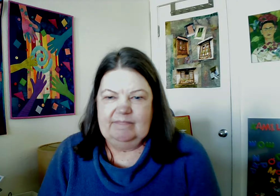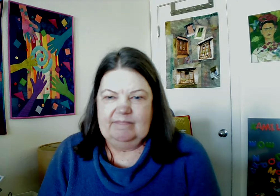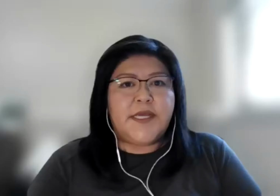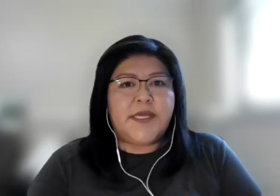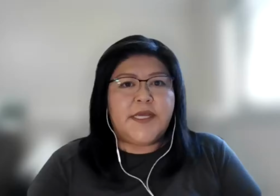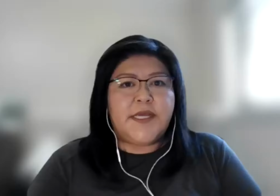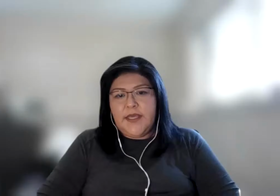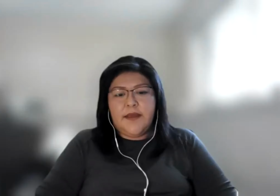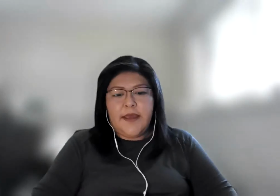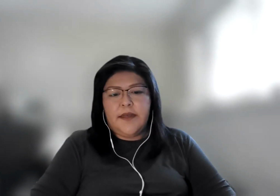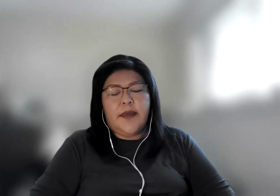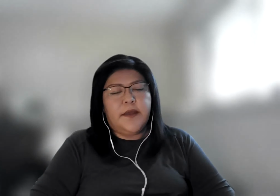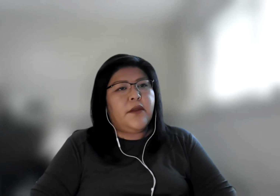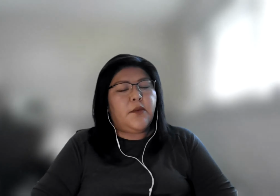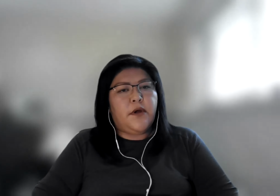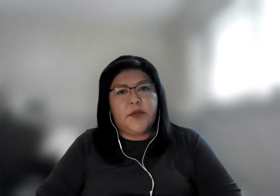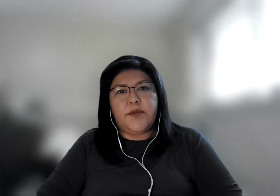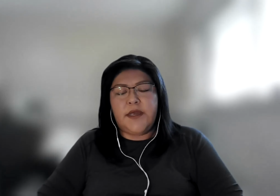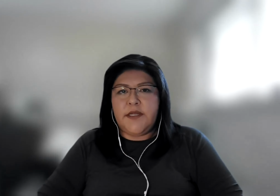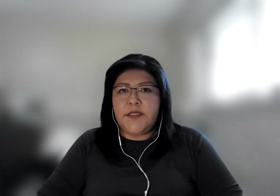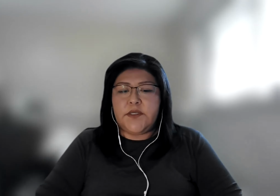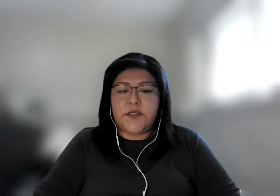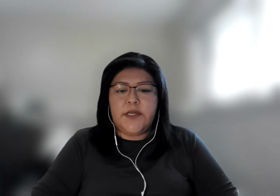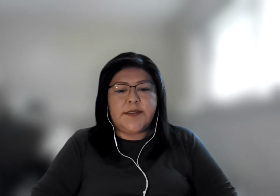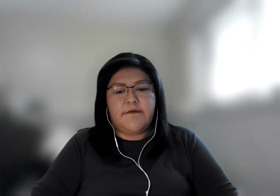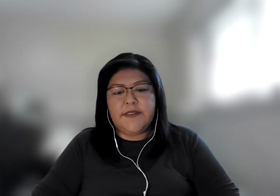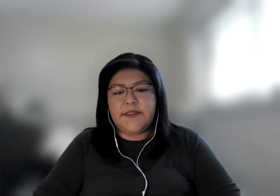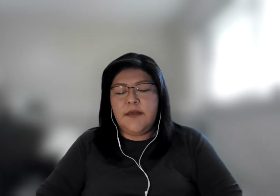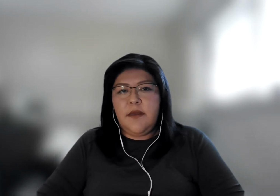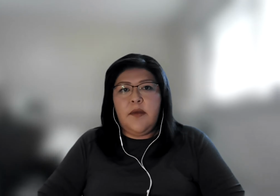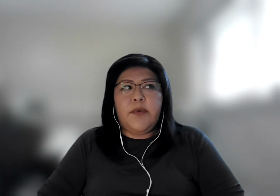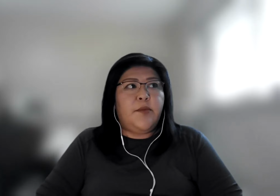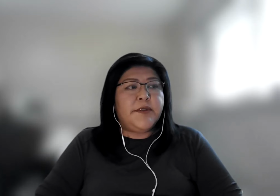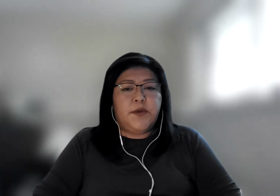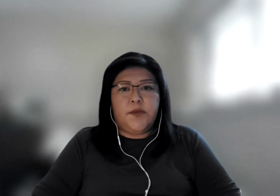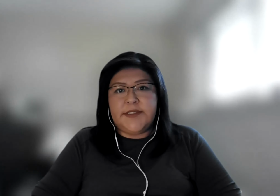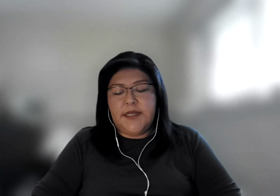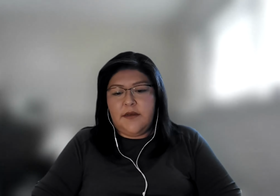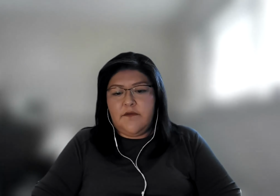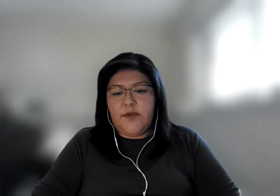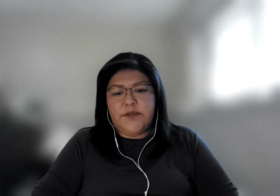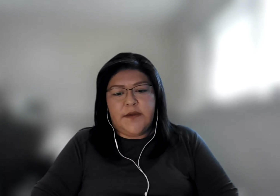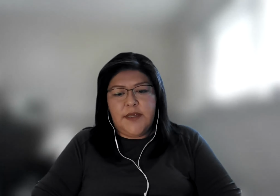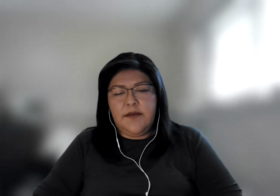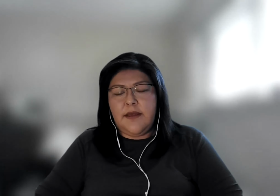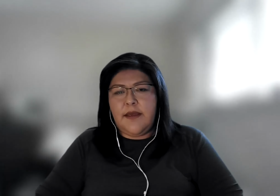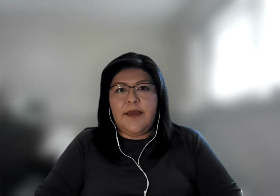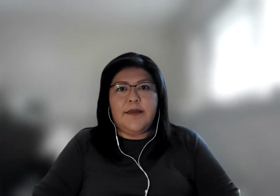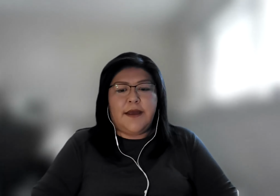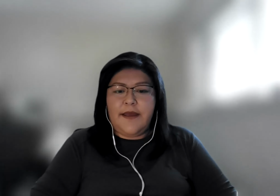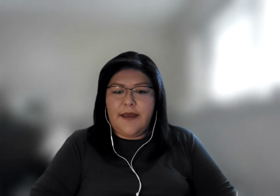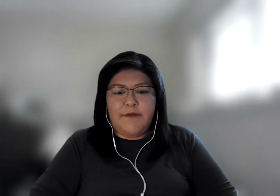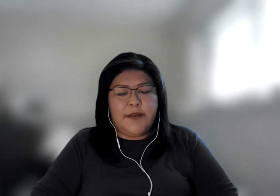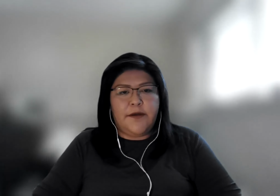So my name is Desiree Furley, and I currently work at the Boulder County District Attorney's Office, but I am also a resident of Boulder County,